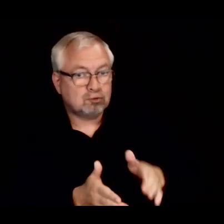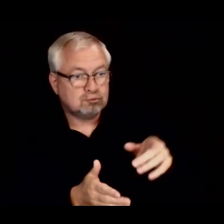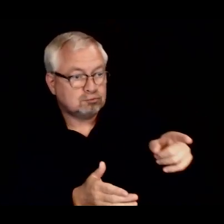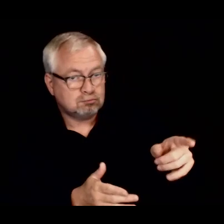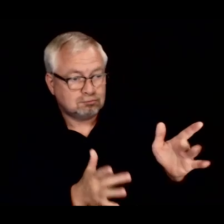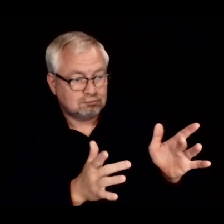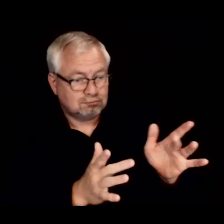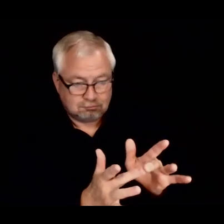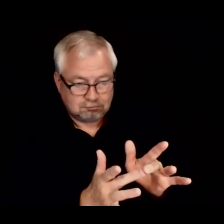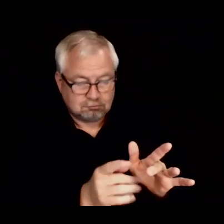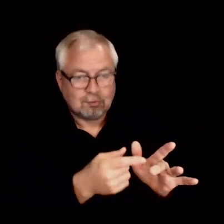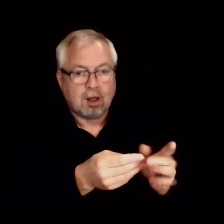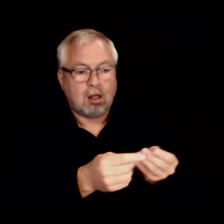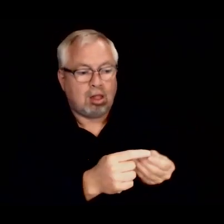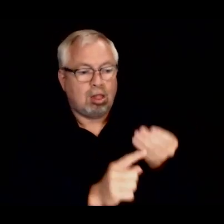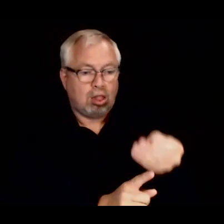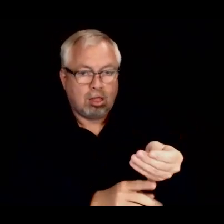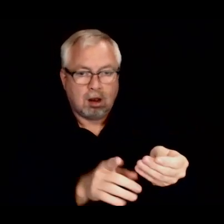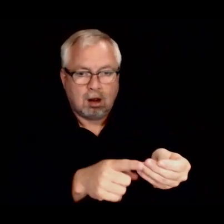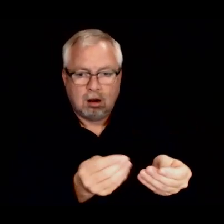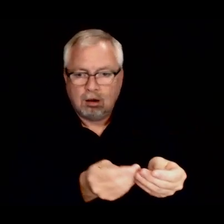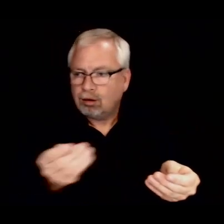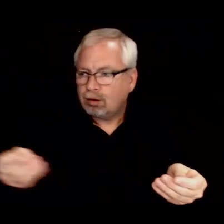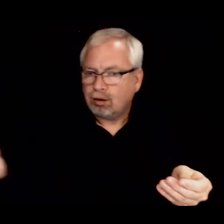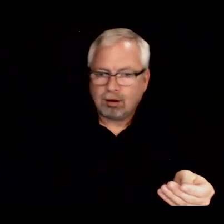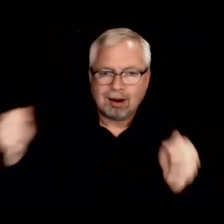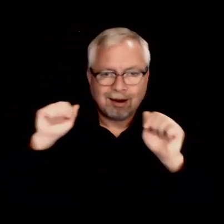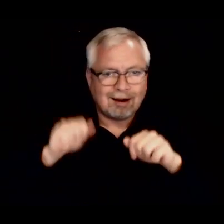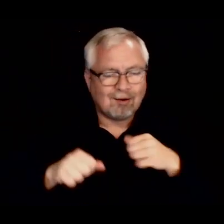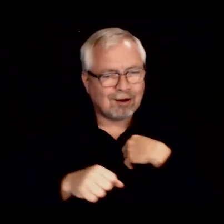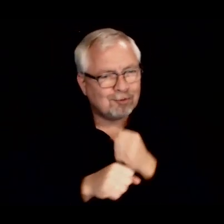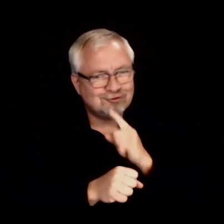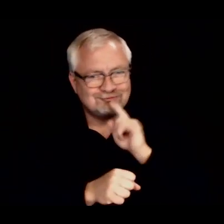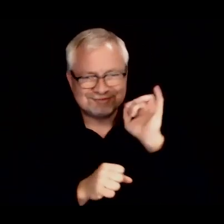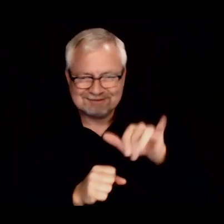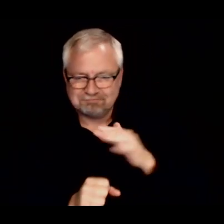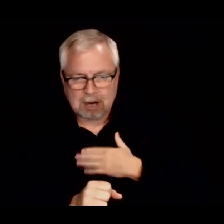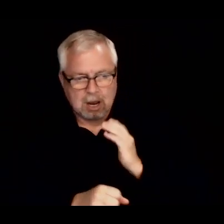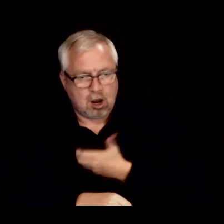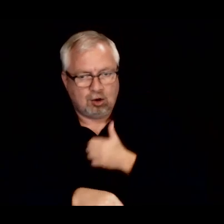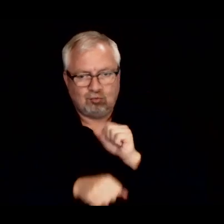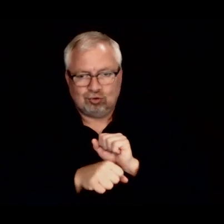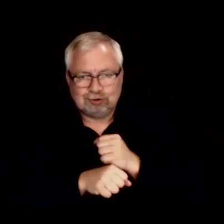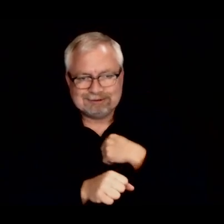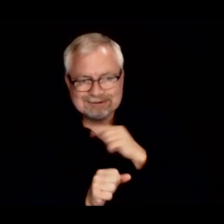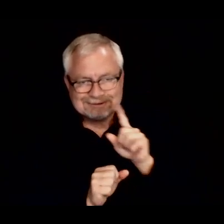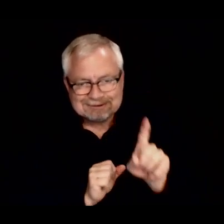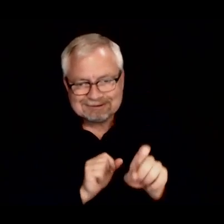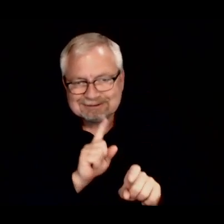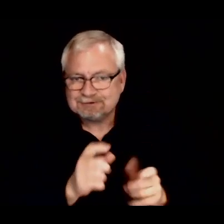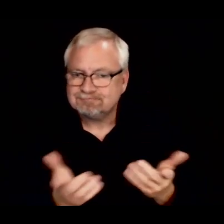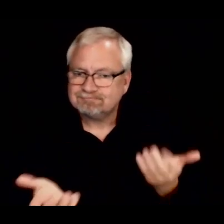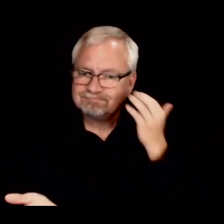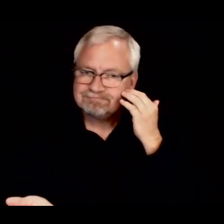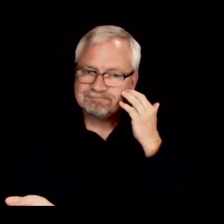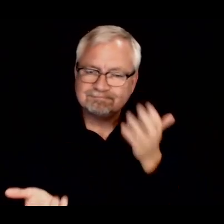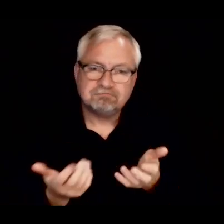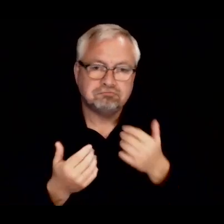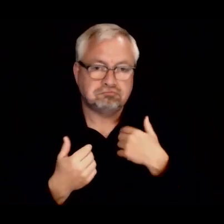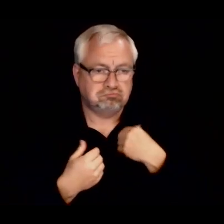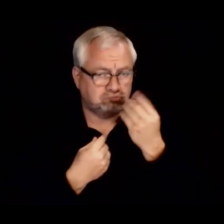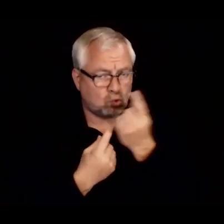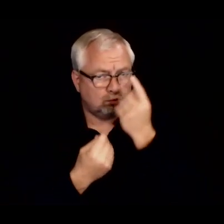is no part of our work that is beyond that. I would say that if people have concerns